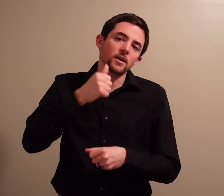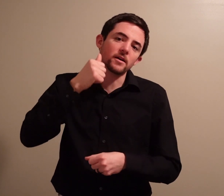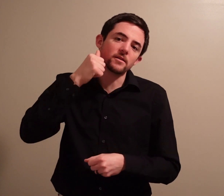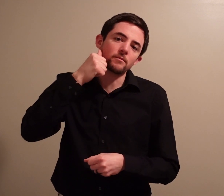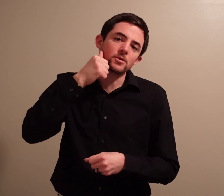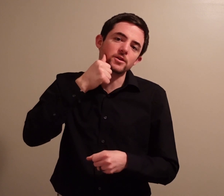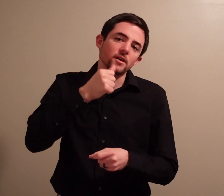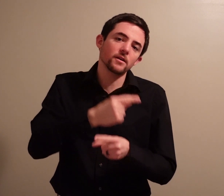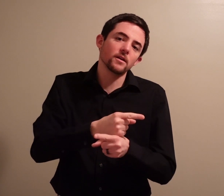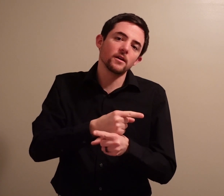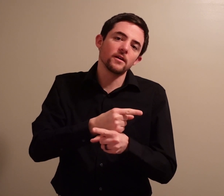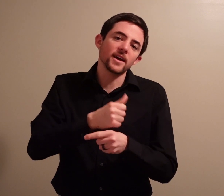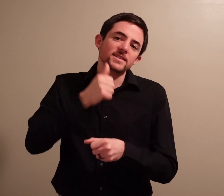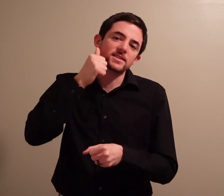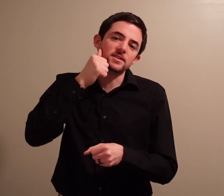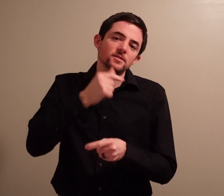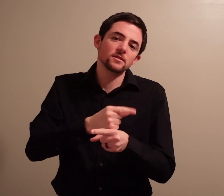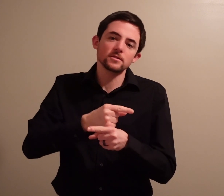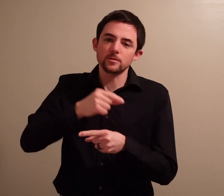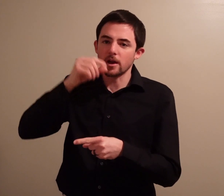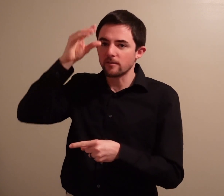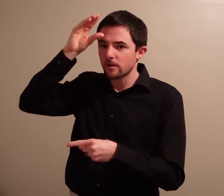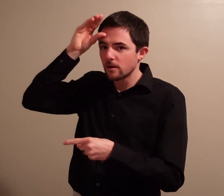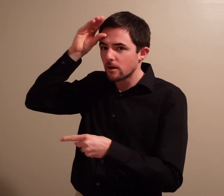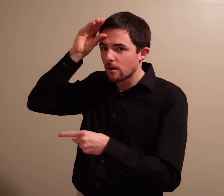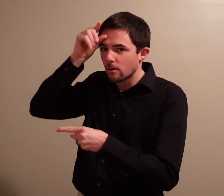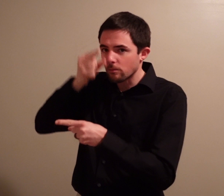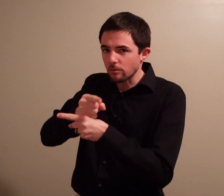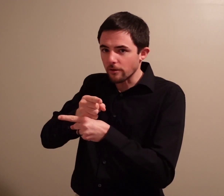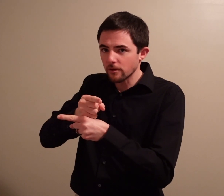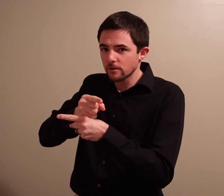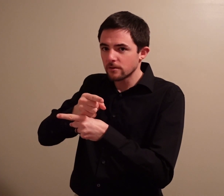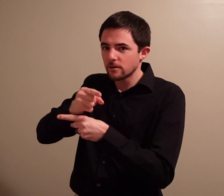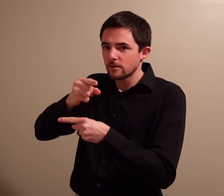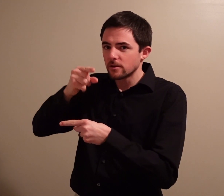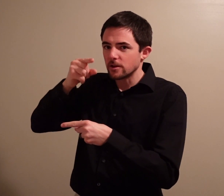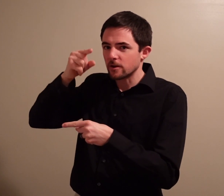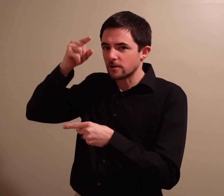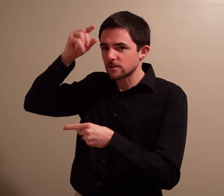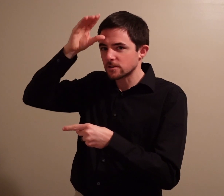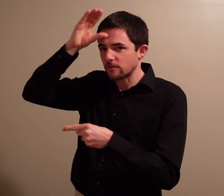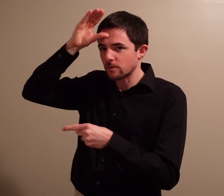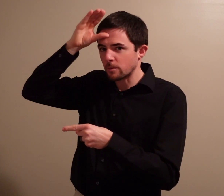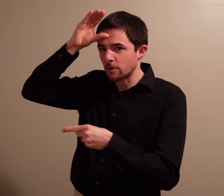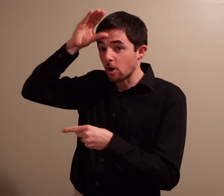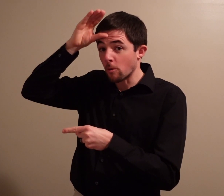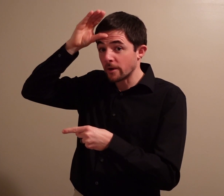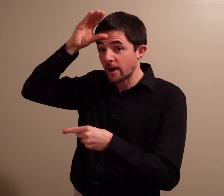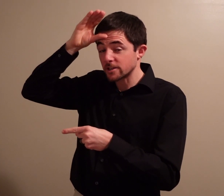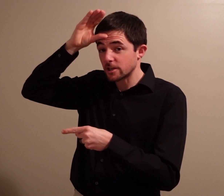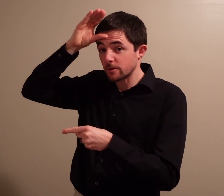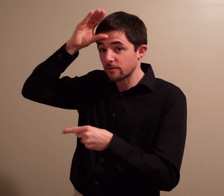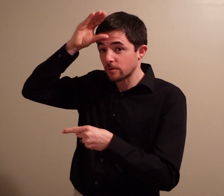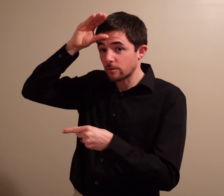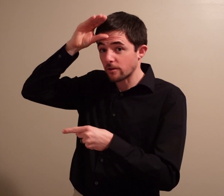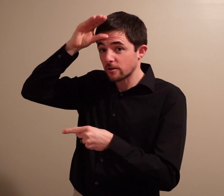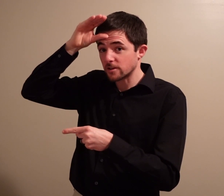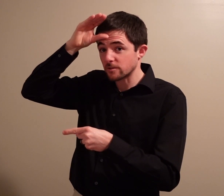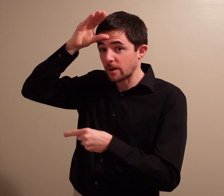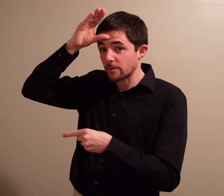my motion there. That's sister, so we have brother. You can also start from a more open hand shape here for brother, because remember the